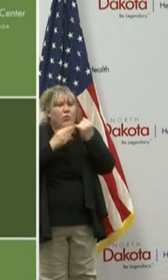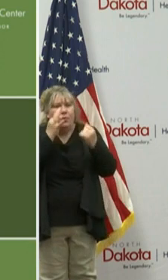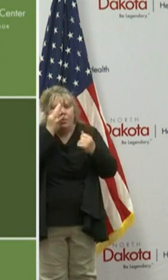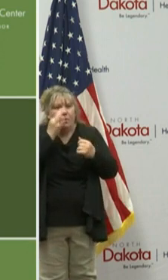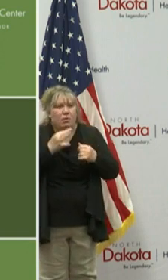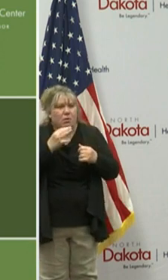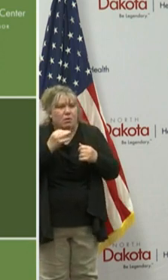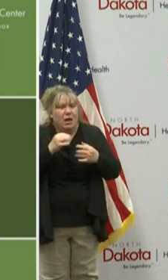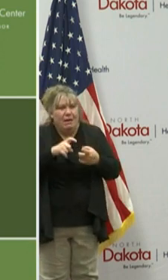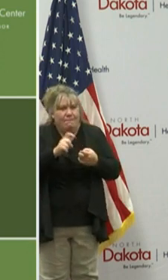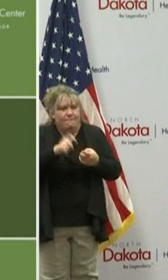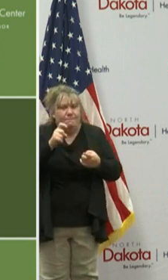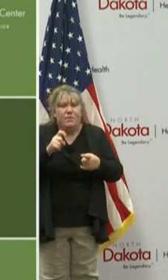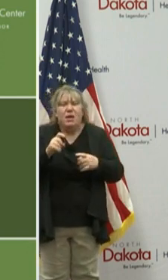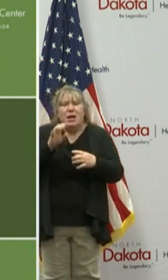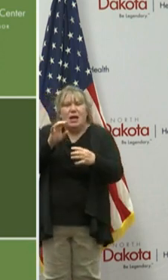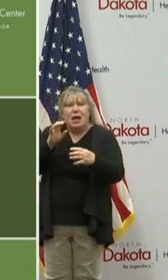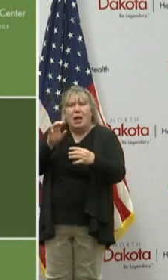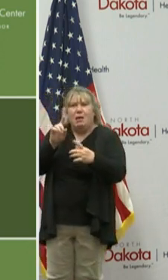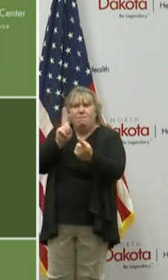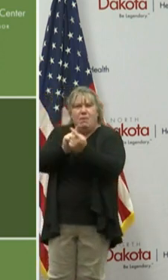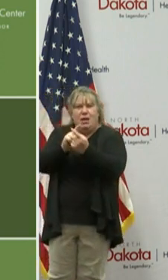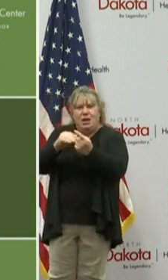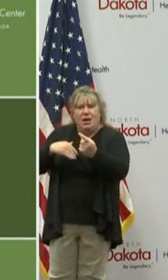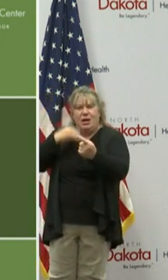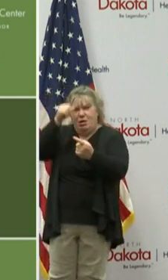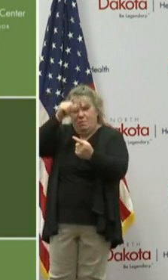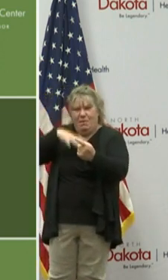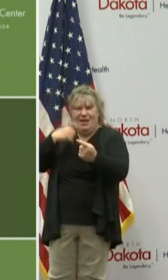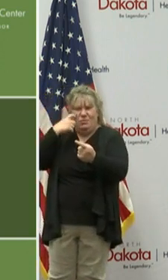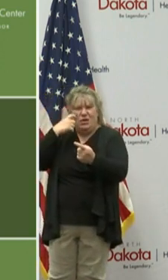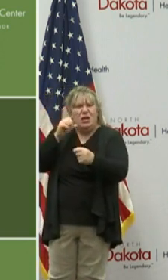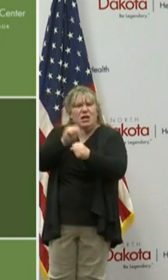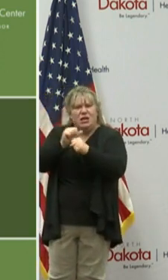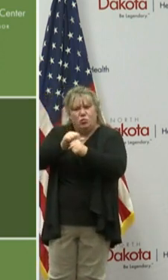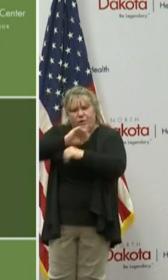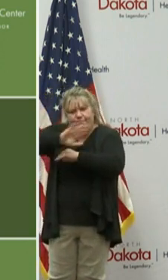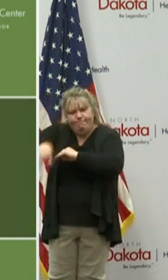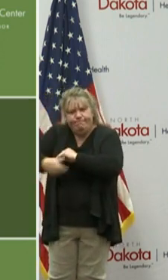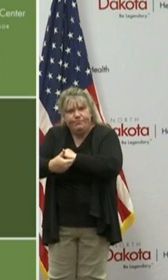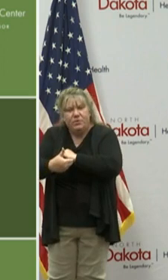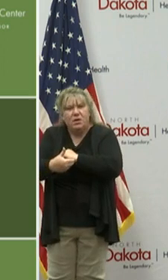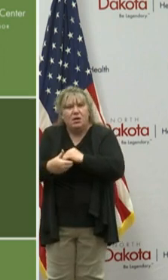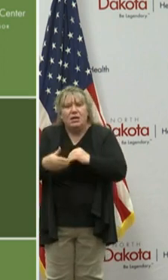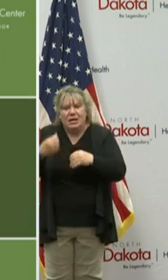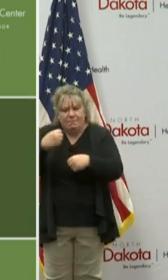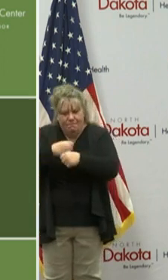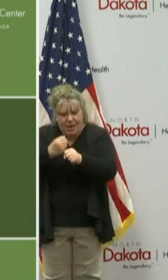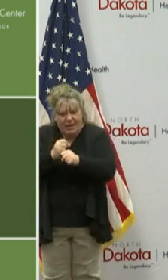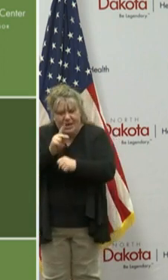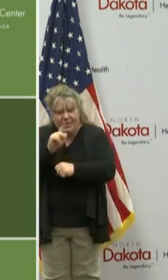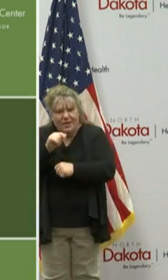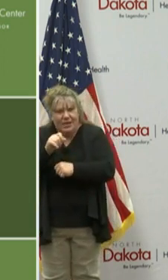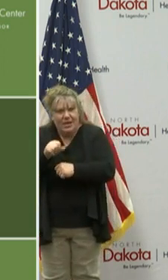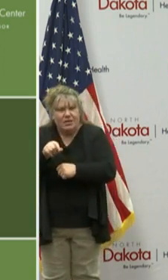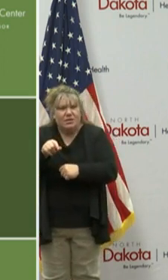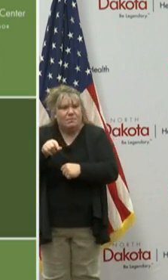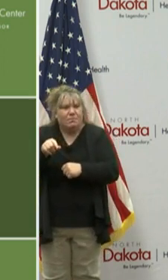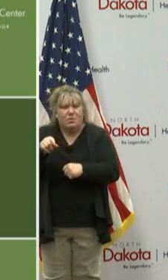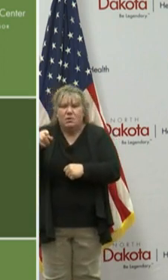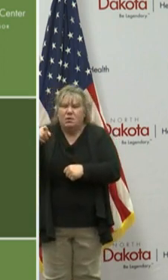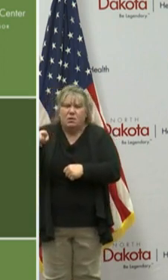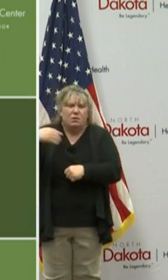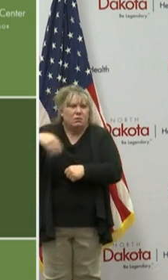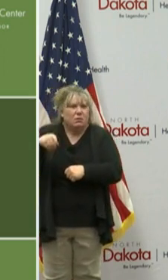I met a young man the other night, and of course he's working the late shift, putting these kits together, and the